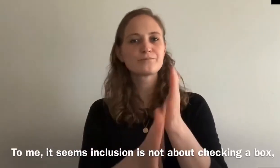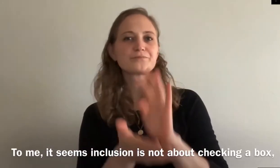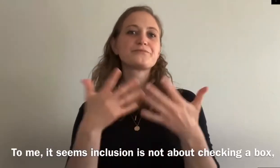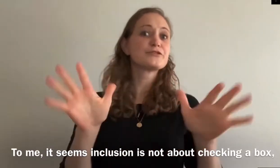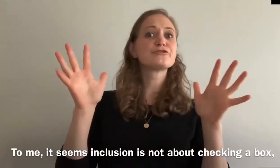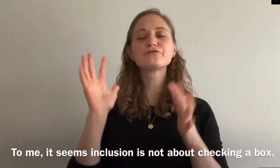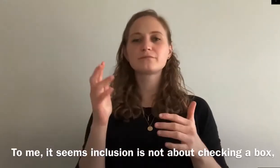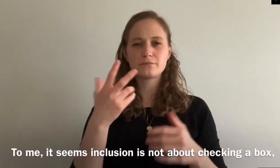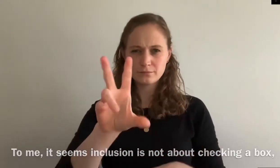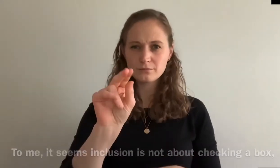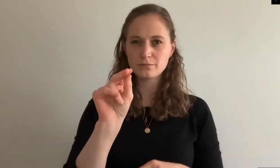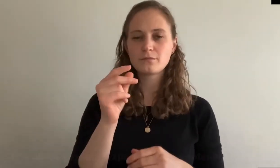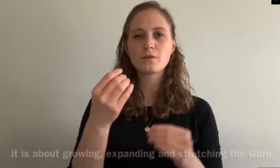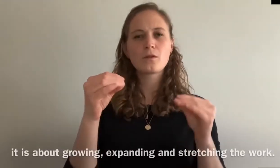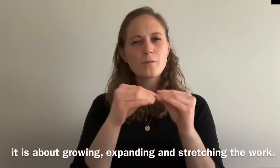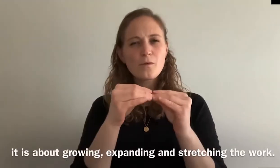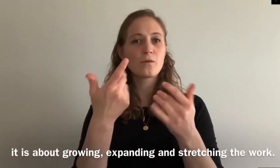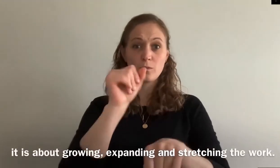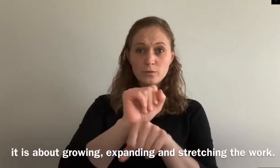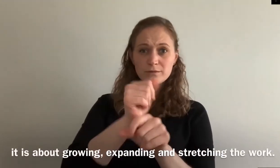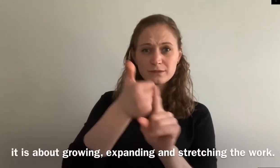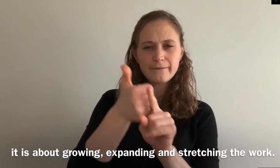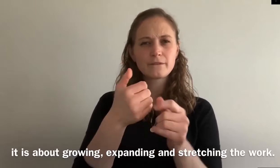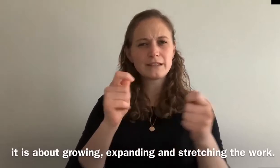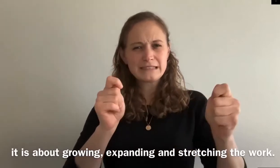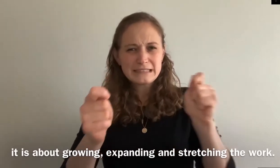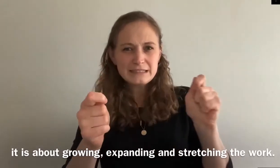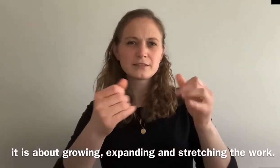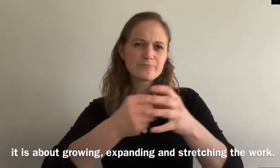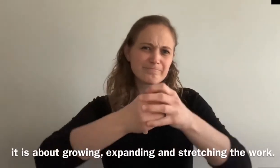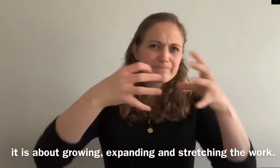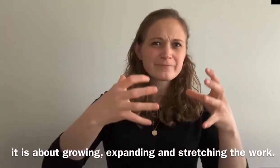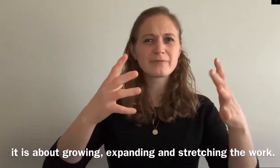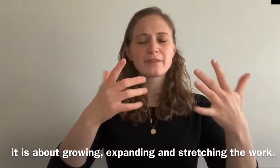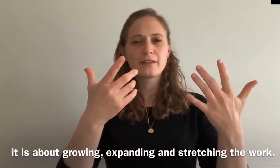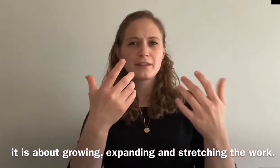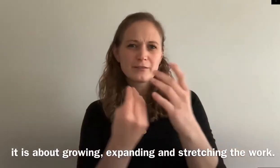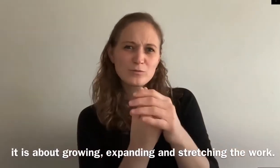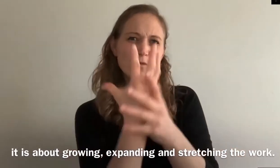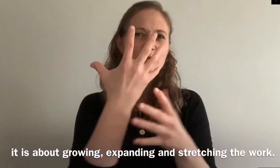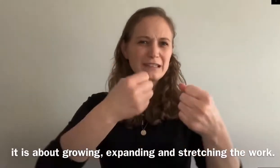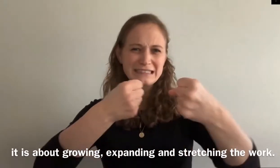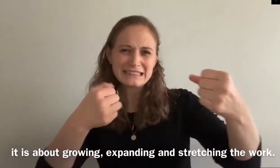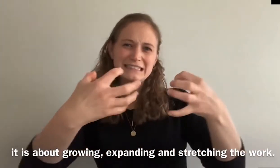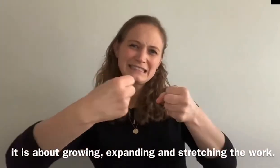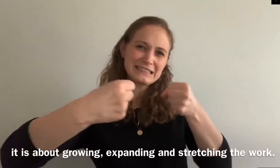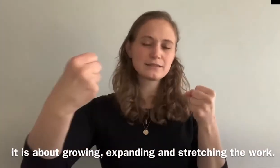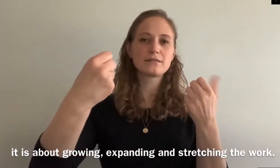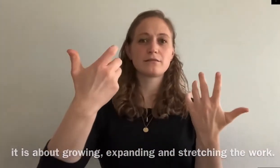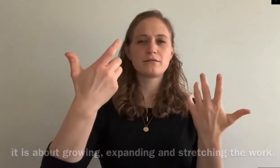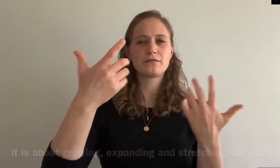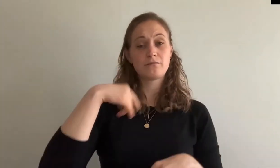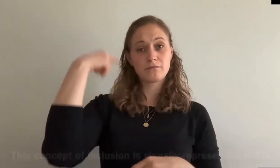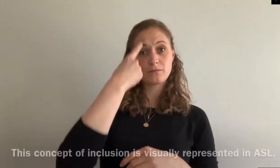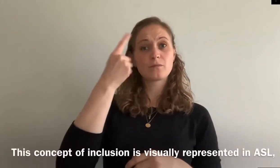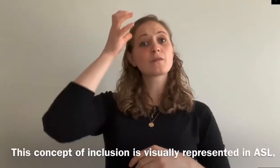is not about checking a box, but rather it's about growing, expanding, and stretching the work. The concept